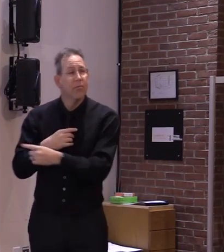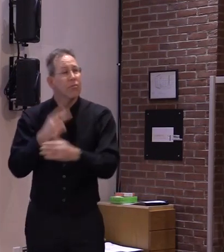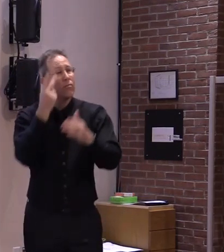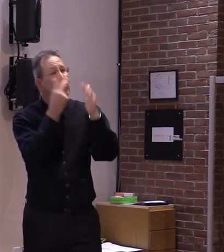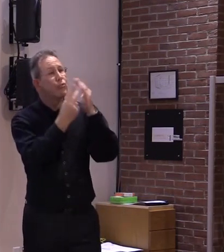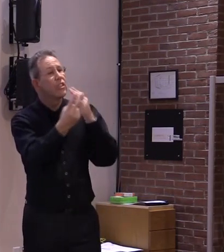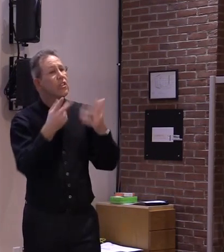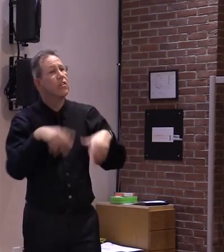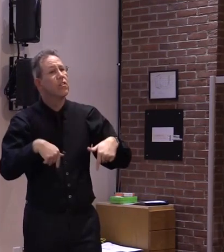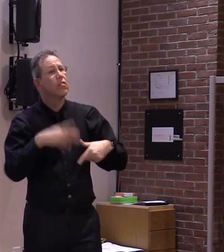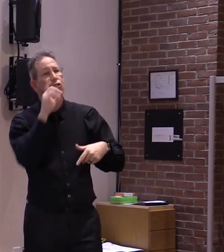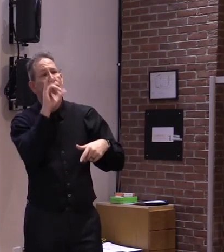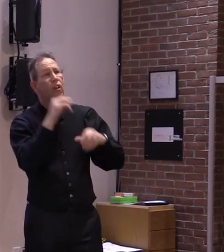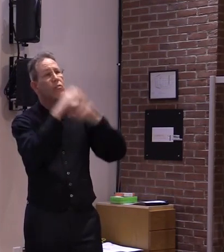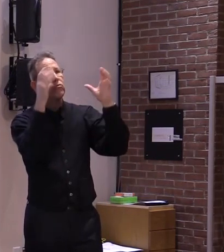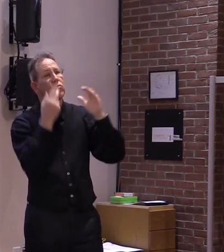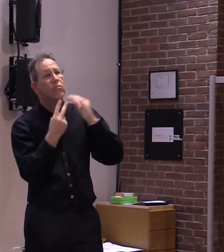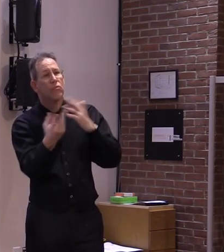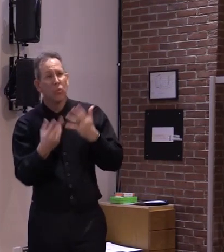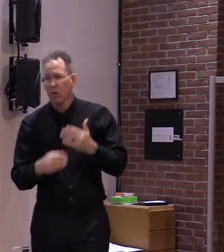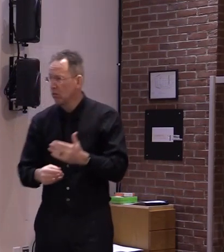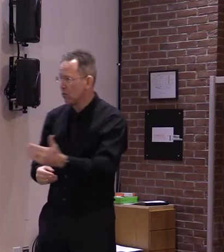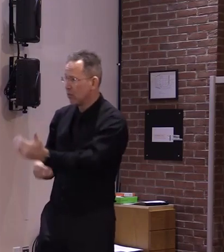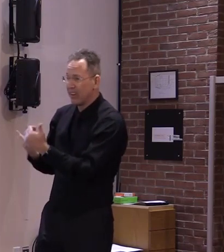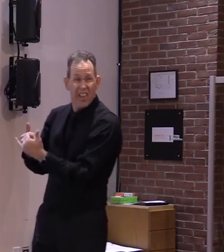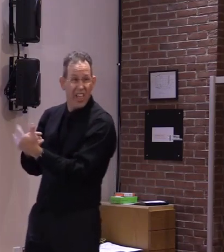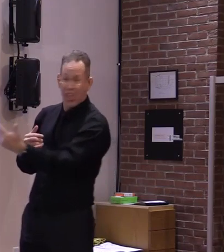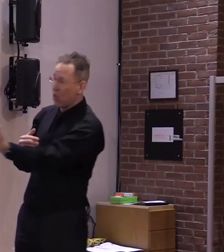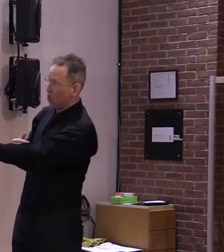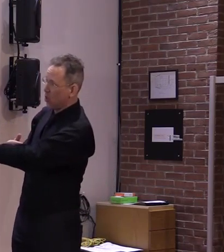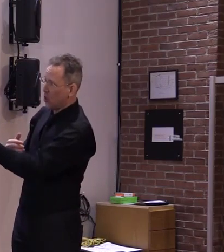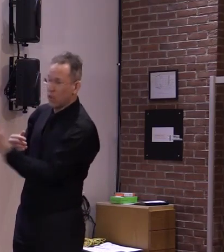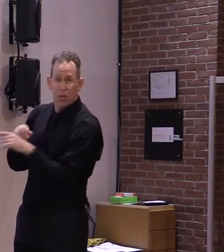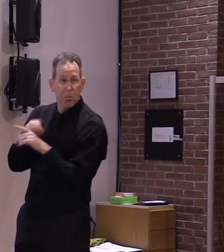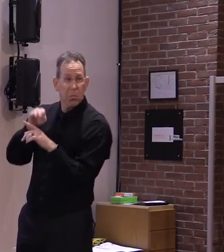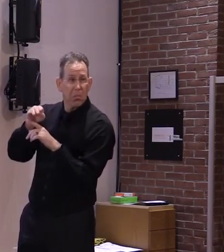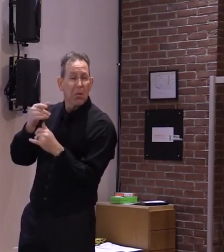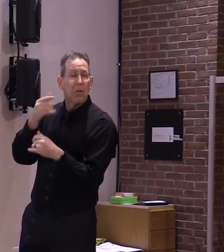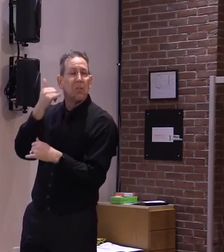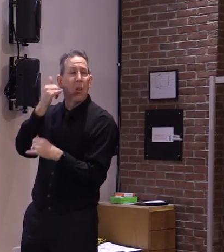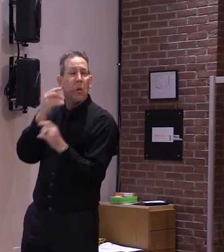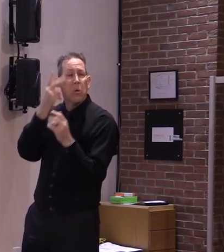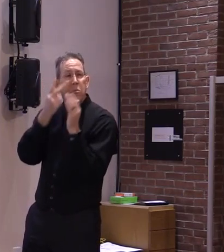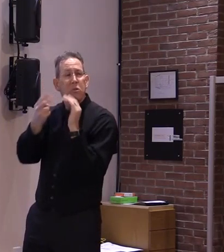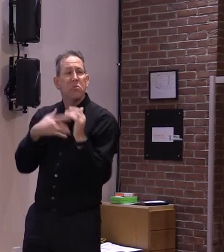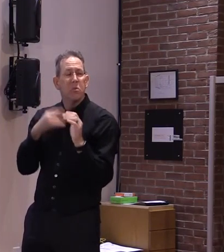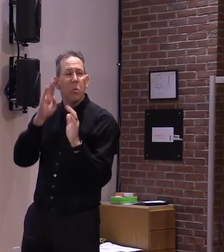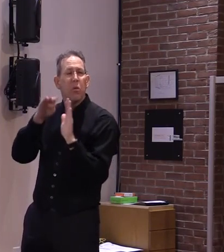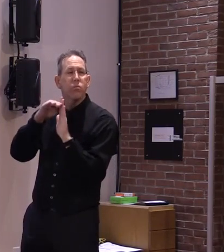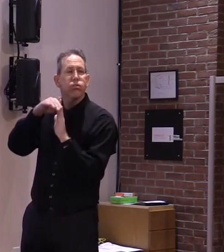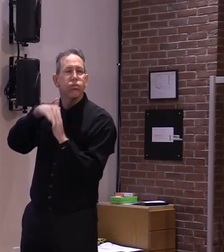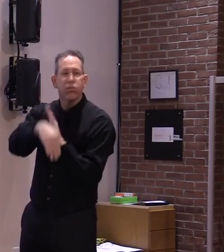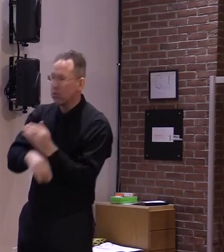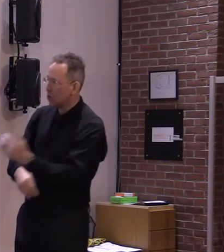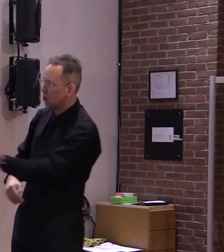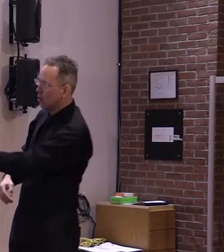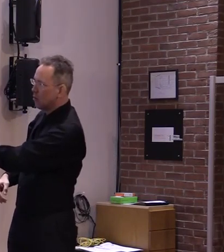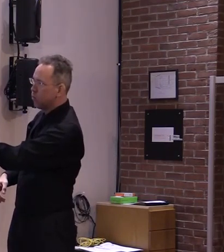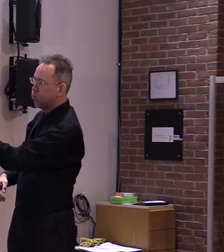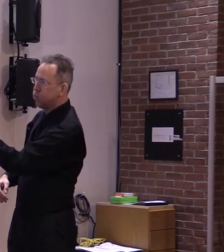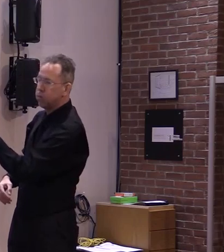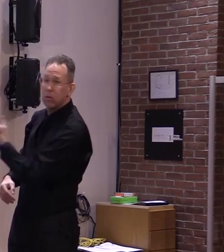seeing and that we have seen over the past week has meant that our forecast will also improve slightly. With this